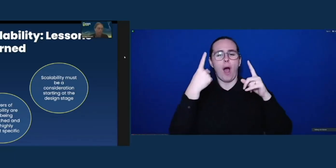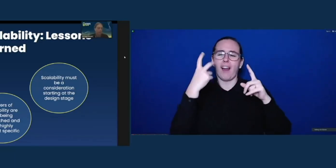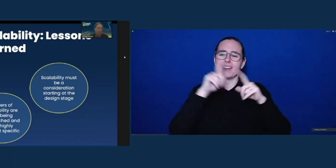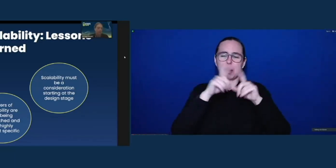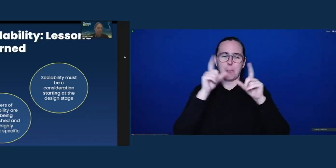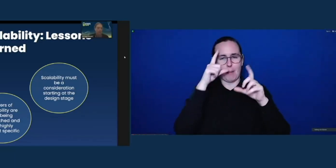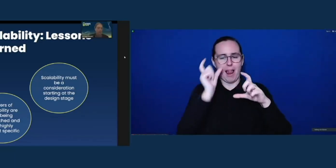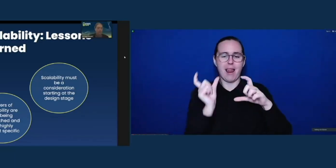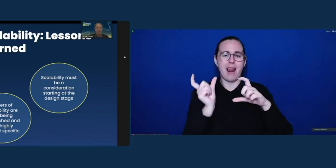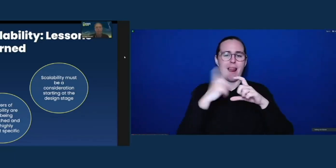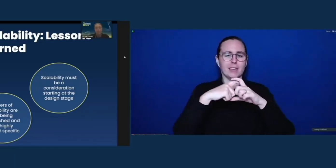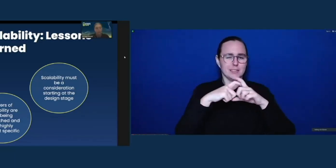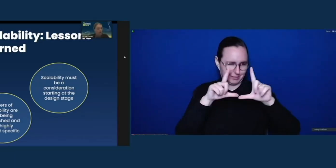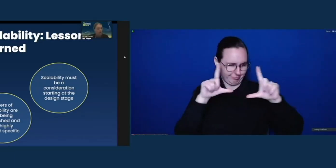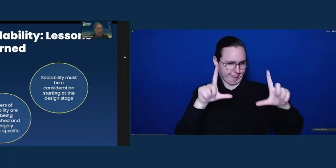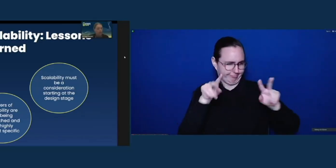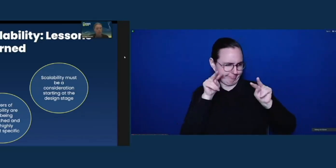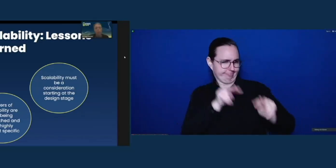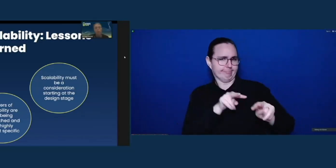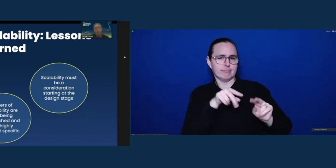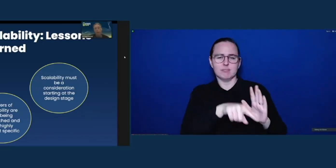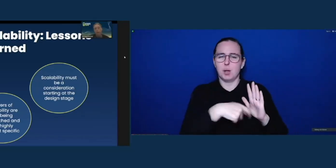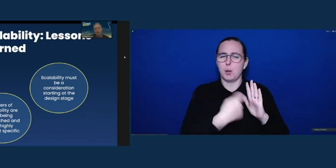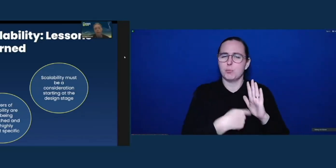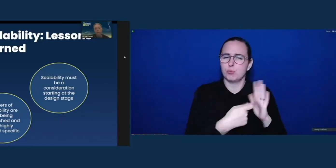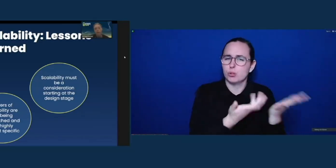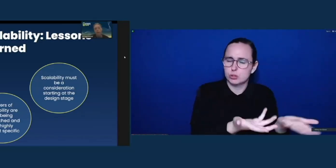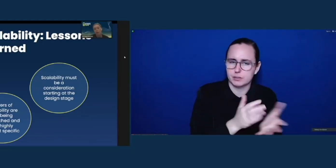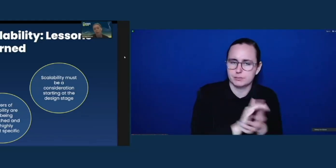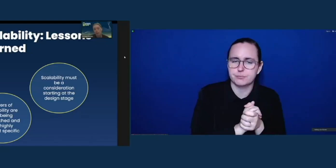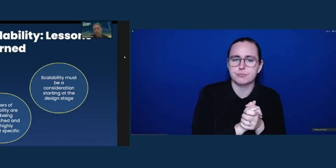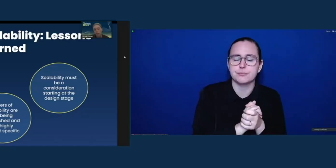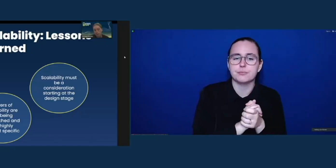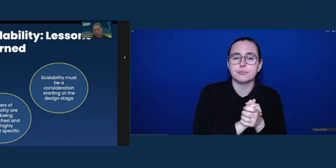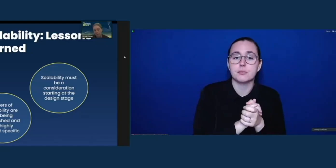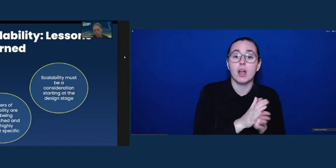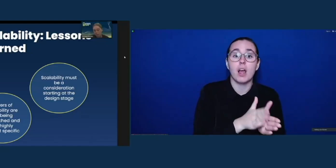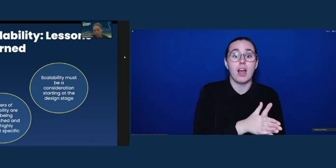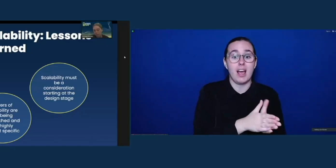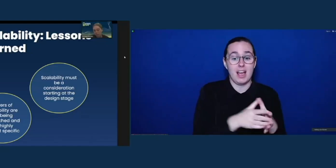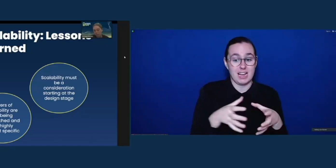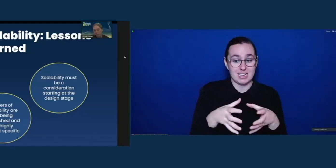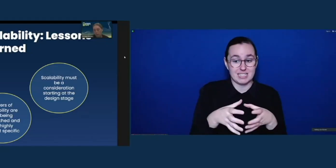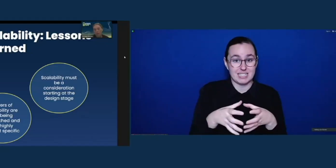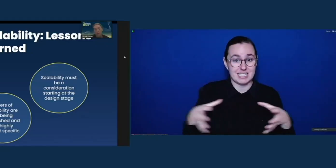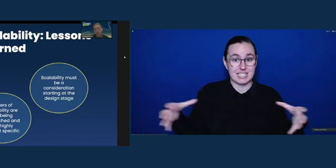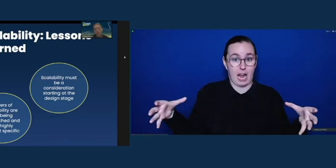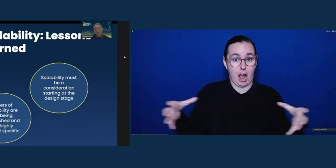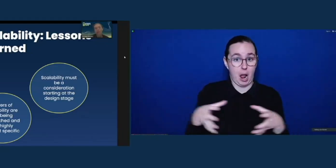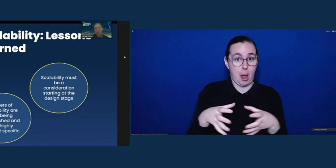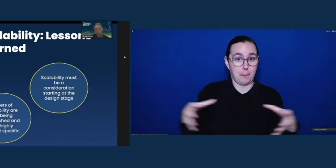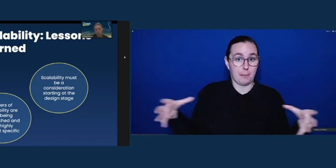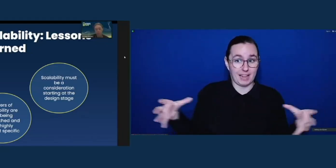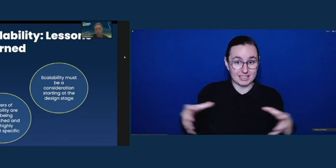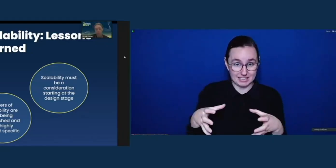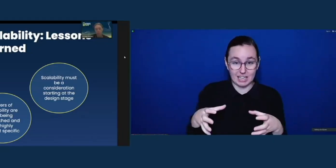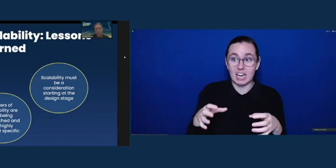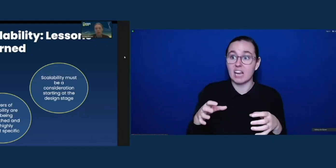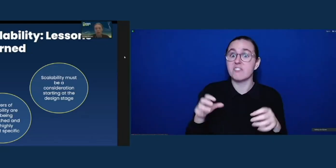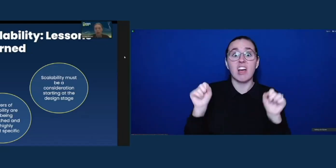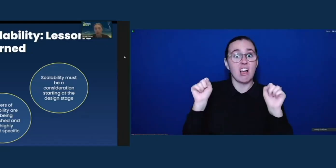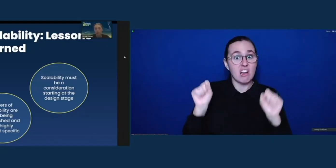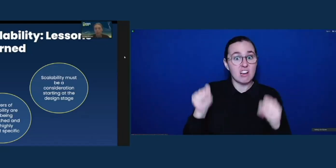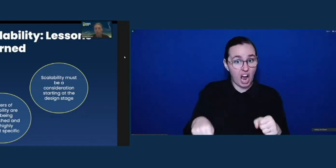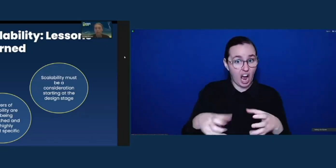to make note that scalability and what makes a project scalable are still being researched.